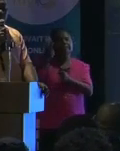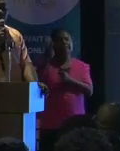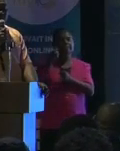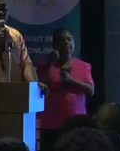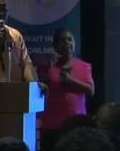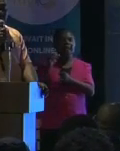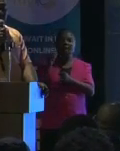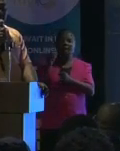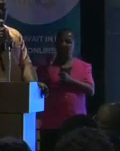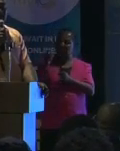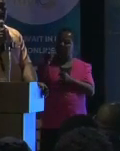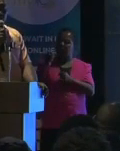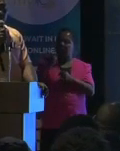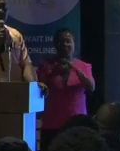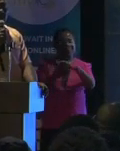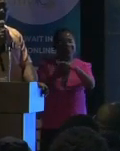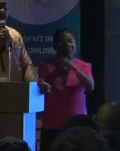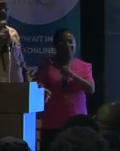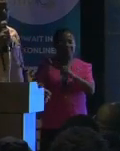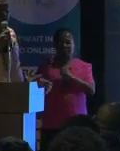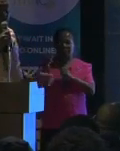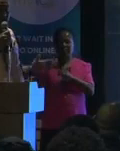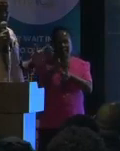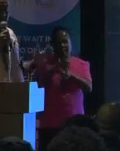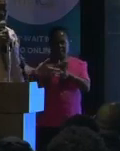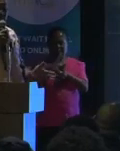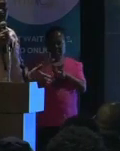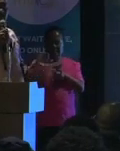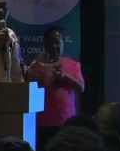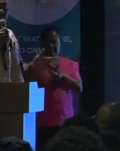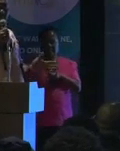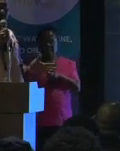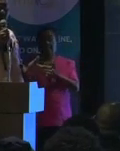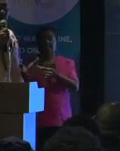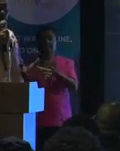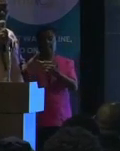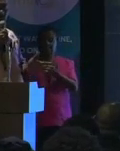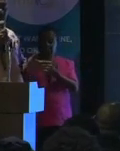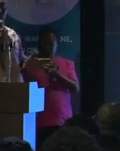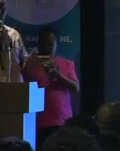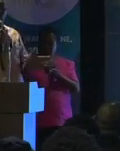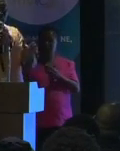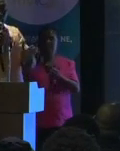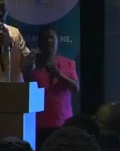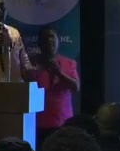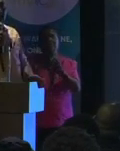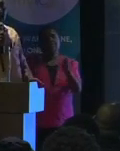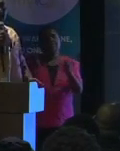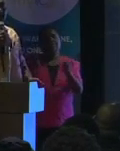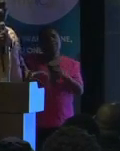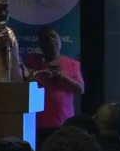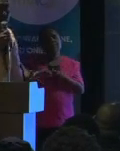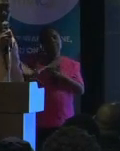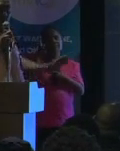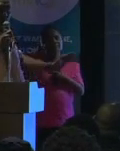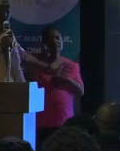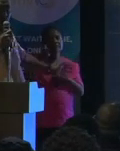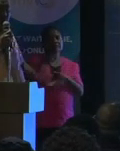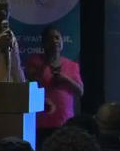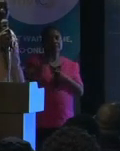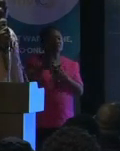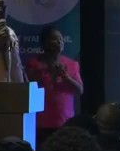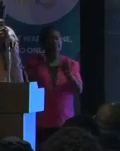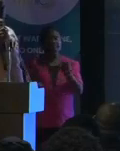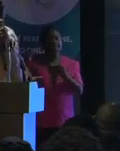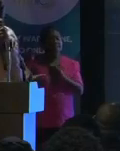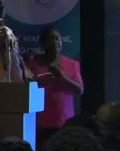If the copy is not there, if it's a new one and it's approved, it will only be applicable going forward, not going